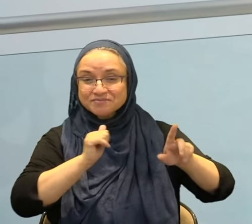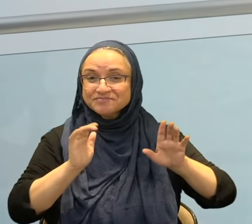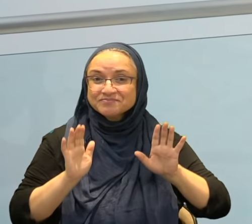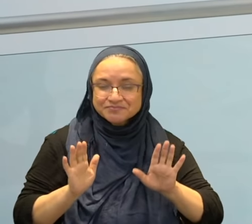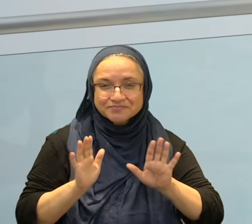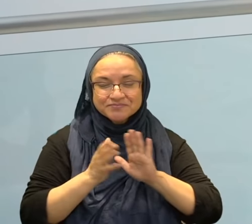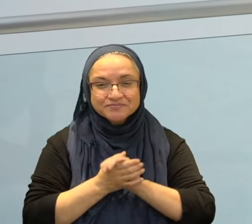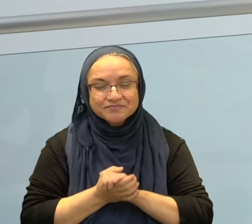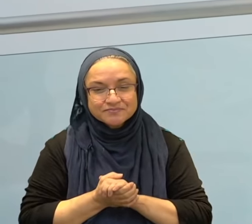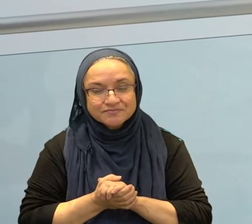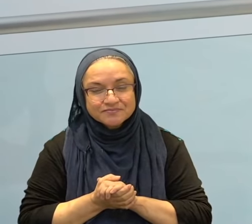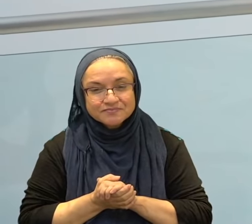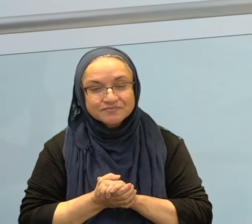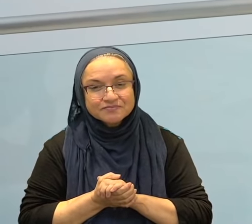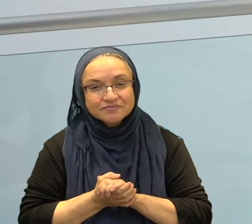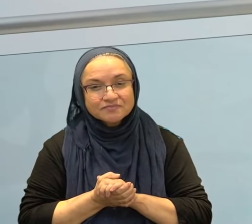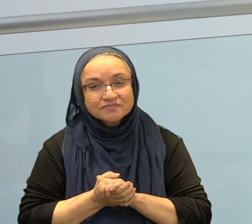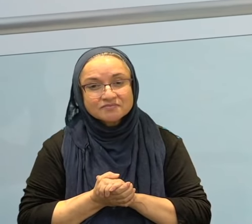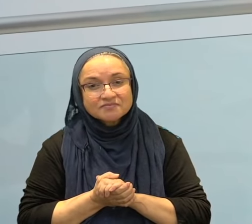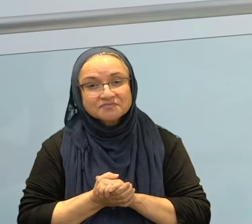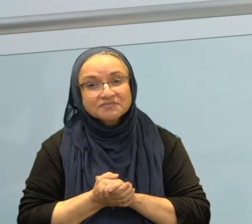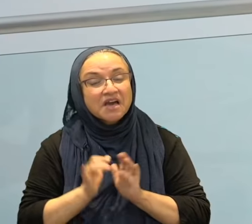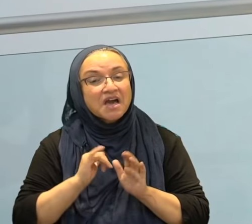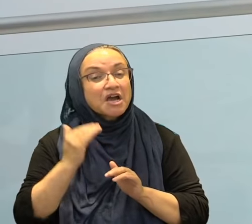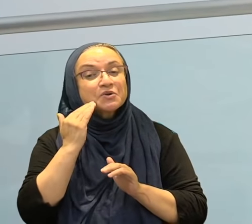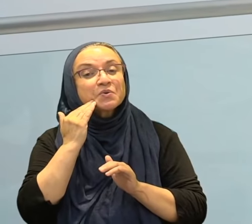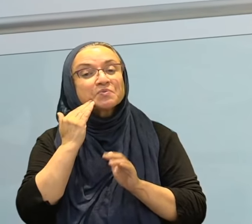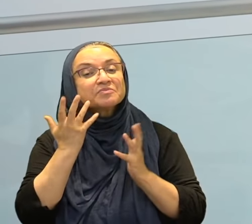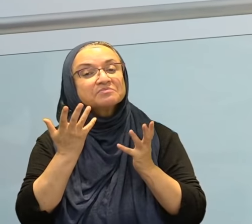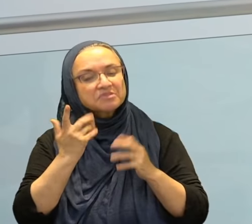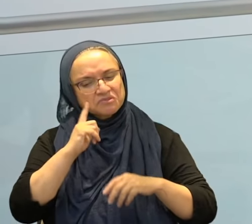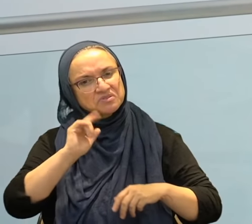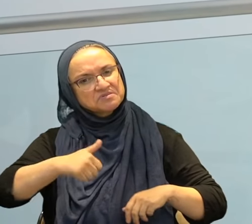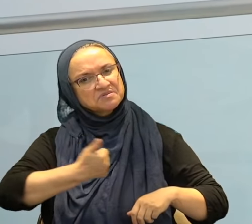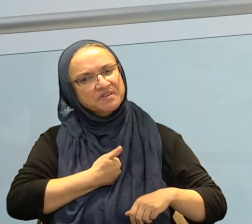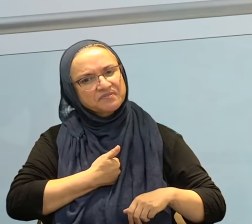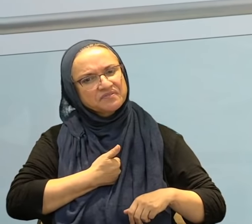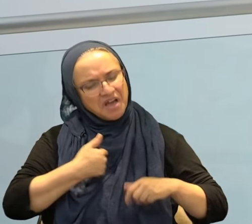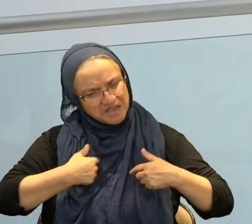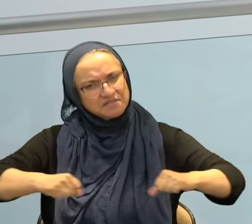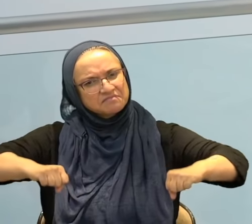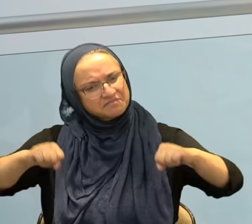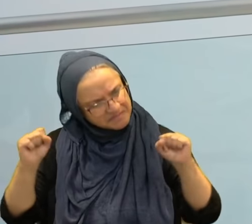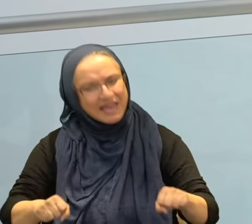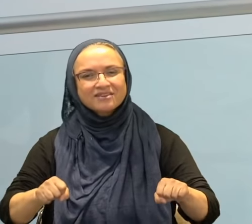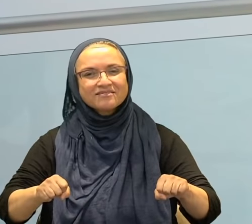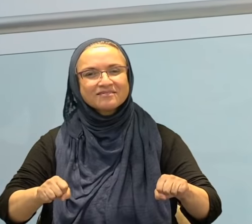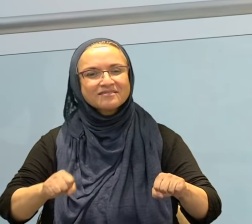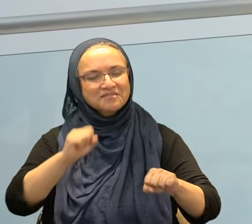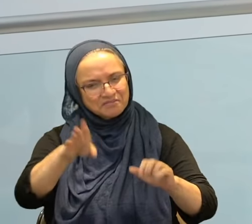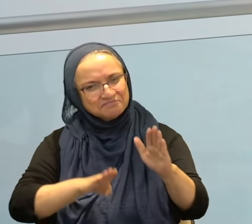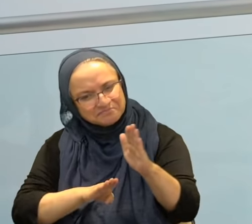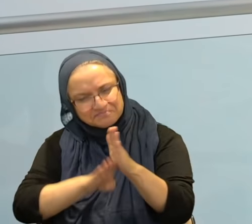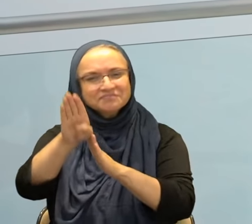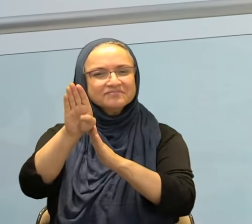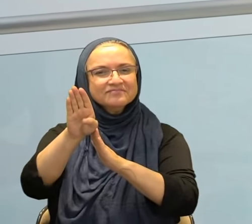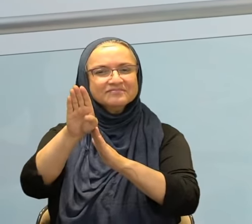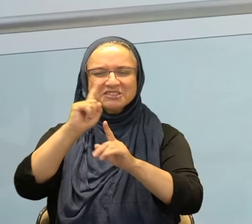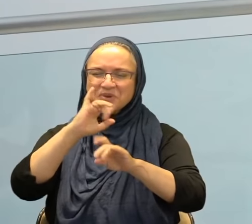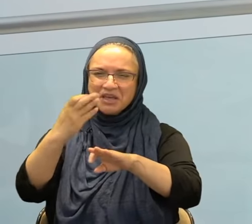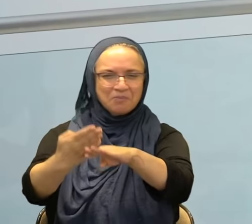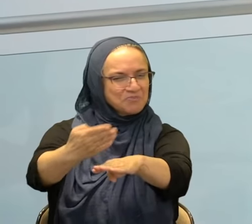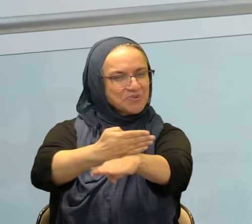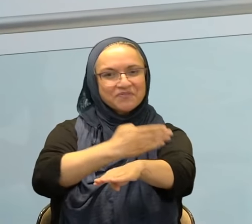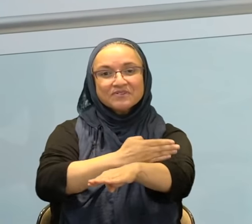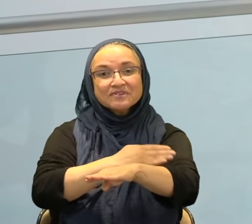And do not belittle yourself to where you think that the mercy of Allah subhana wa tala will not encompass you. If our